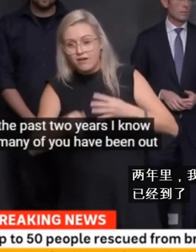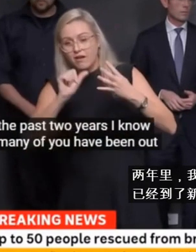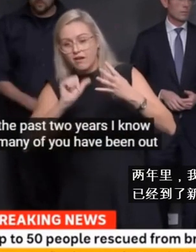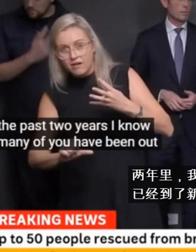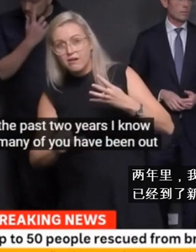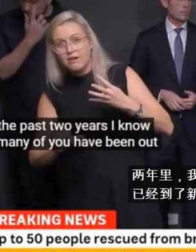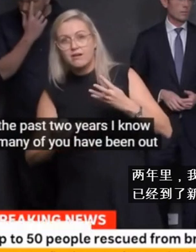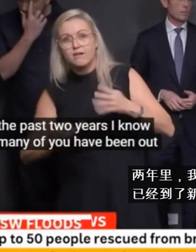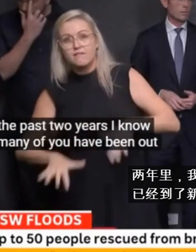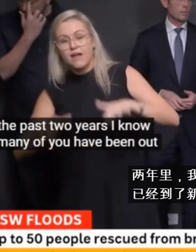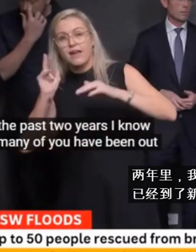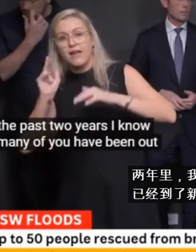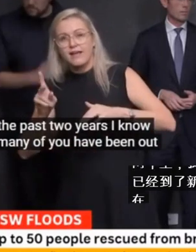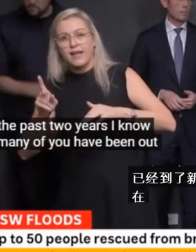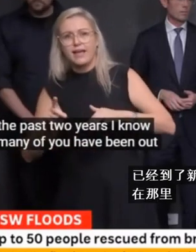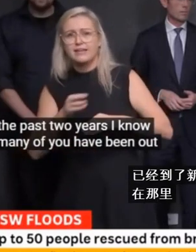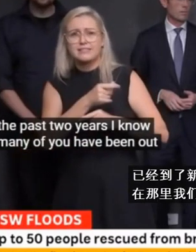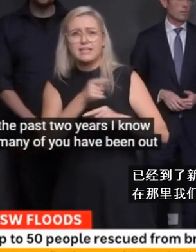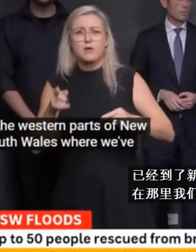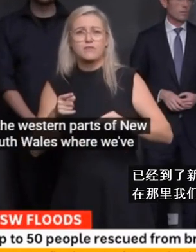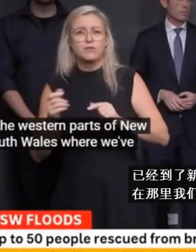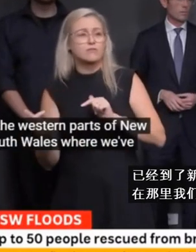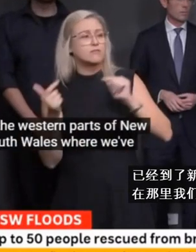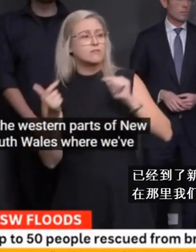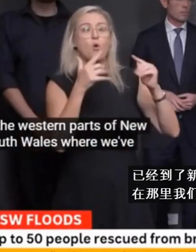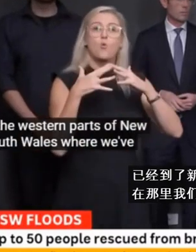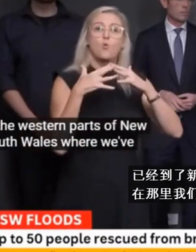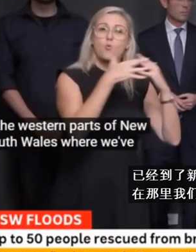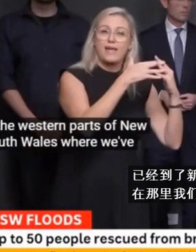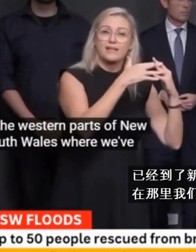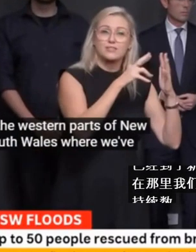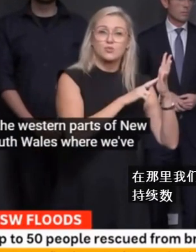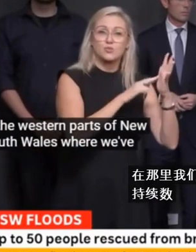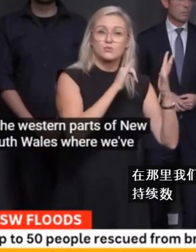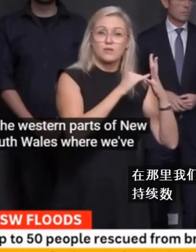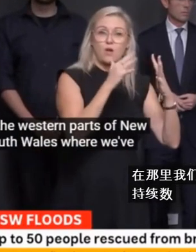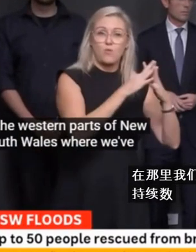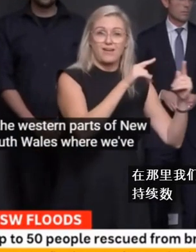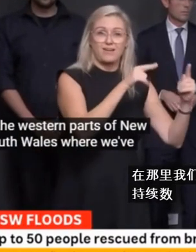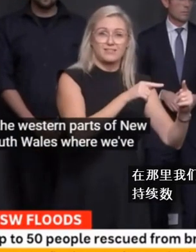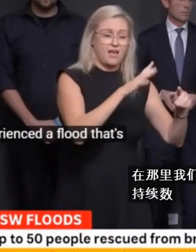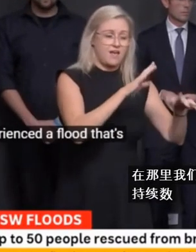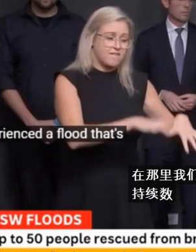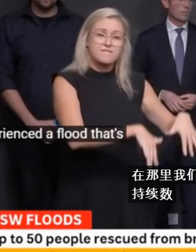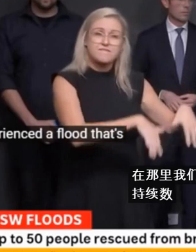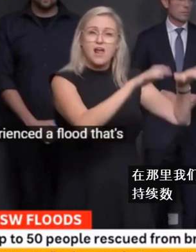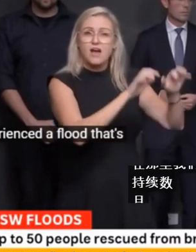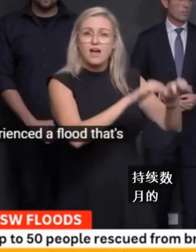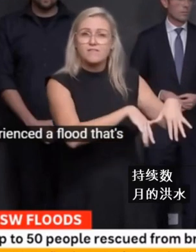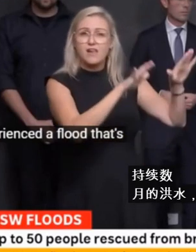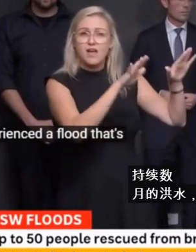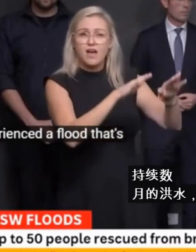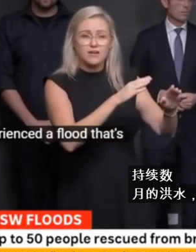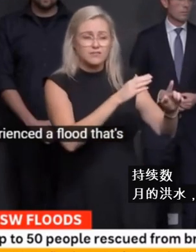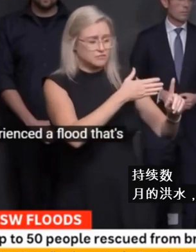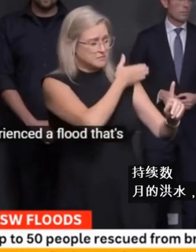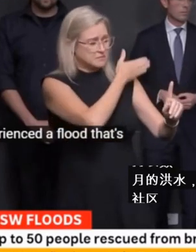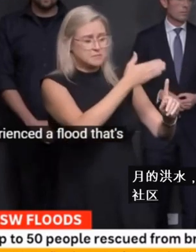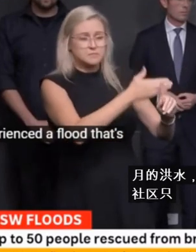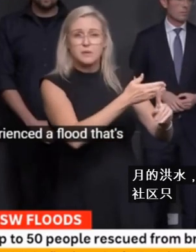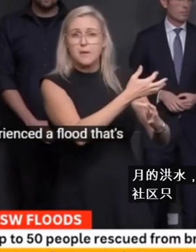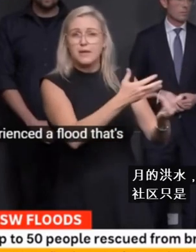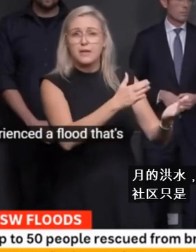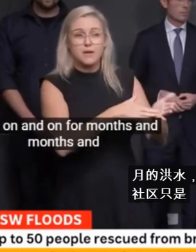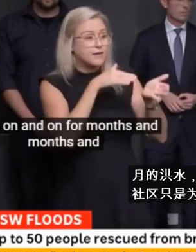out into the western parts of New South Wales where we've experienced a flood that's gone on and on for months and months, and you've helped